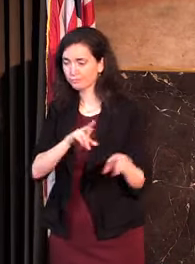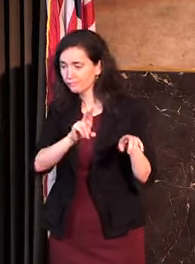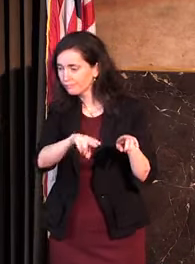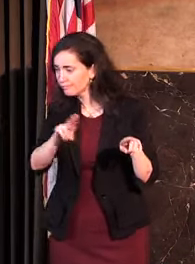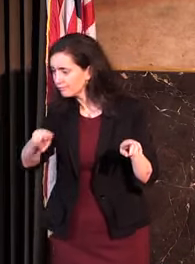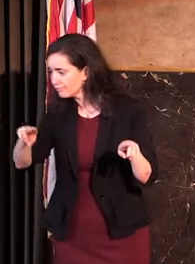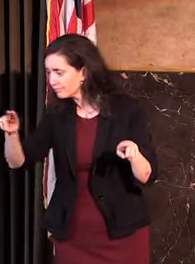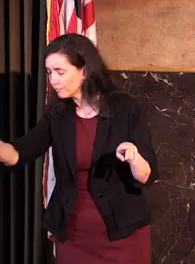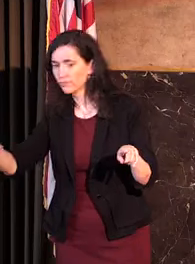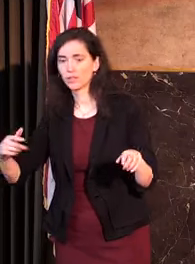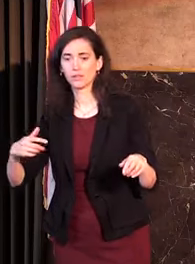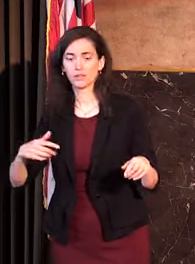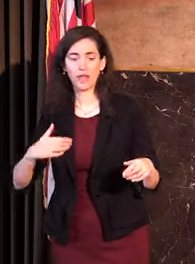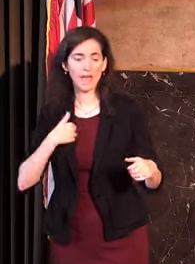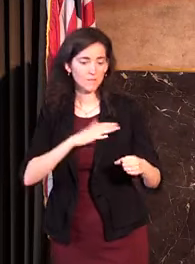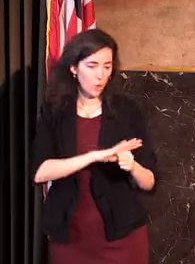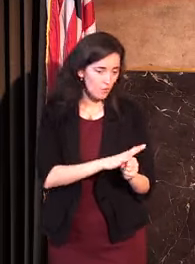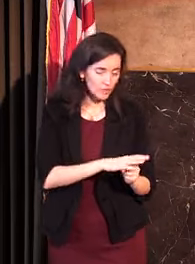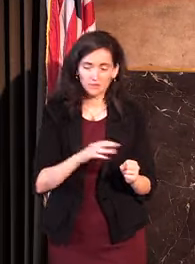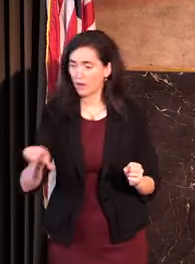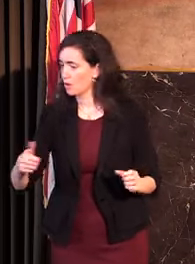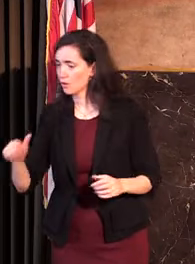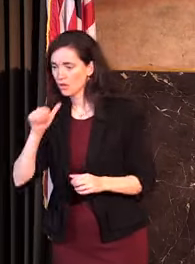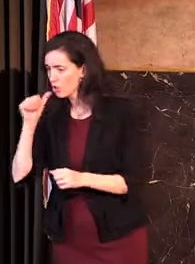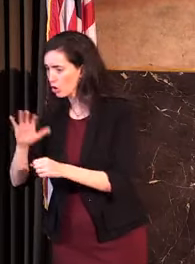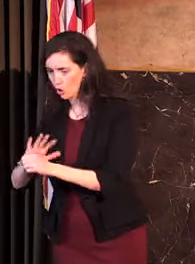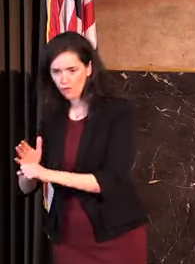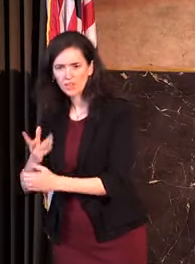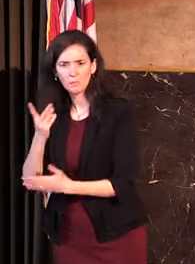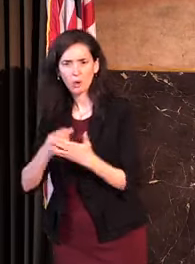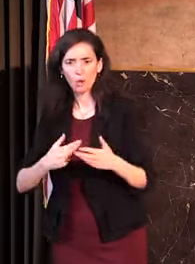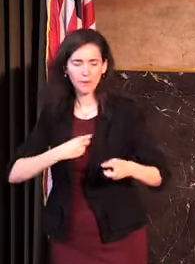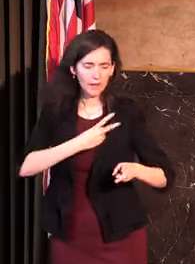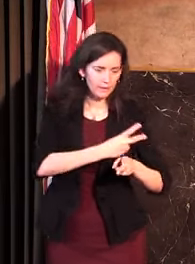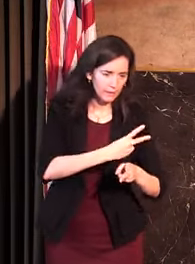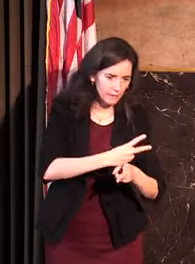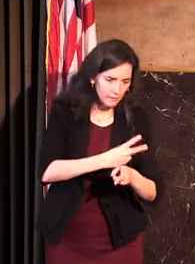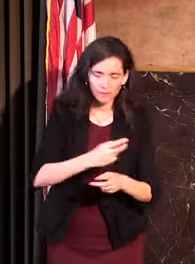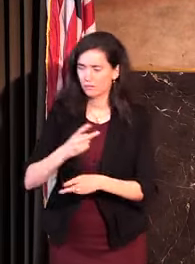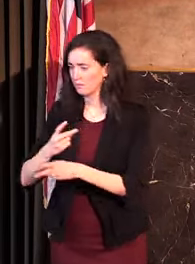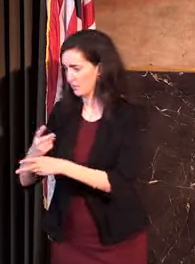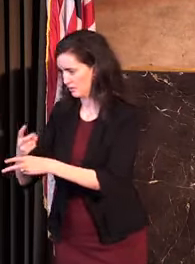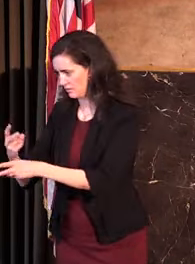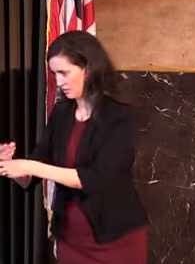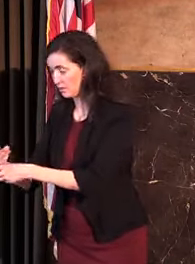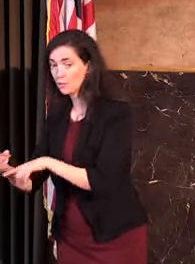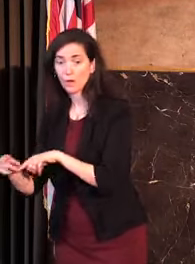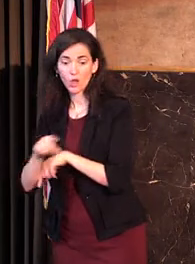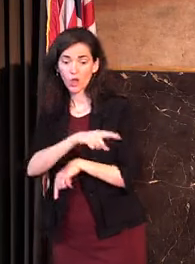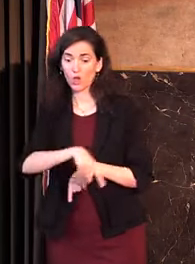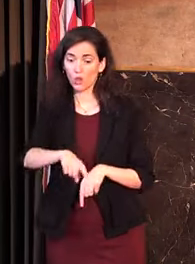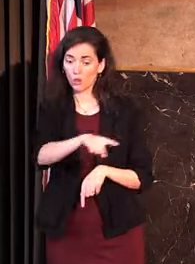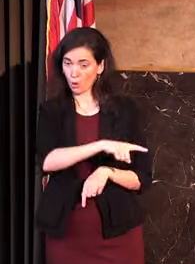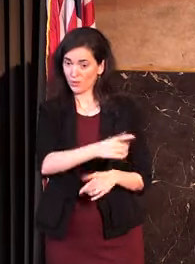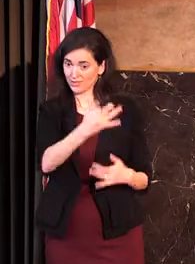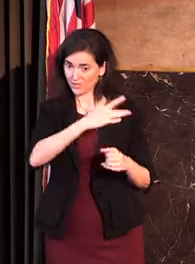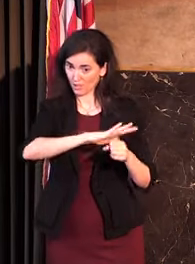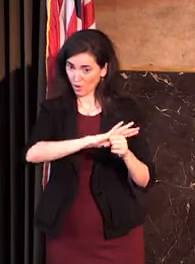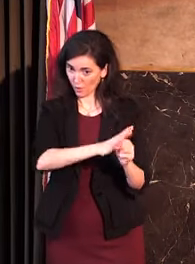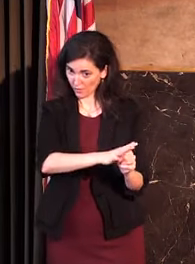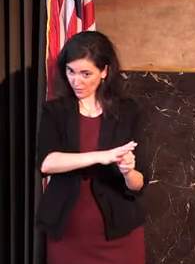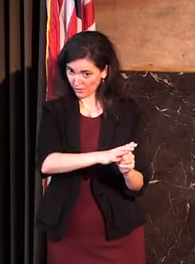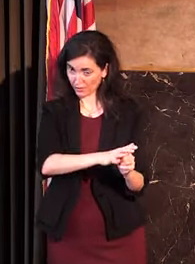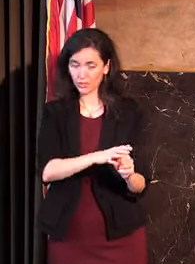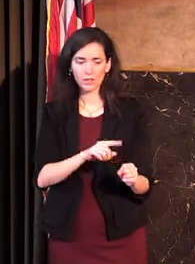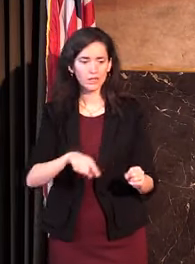both hospitalized with COVID and non-COVID illnesses, my experiences with those patients admitted with COVID, the